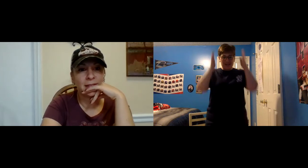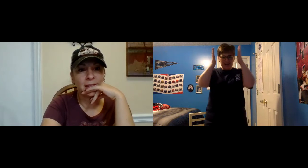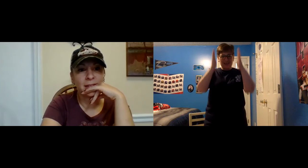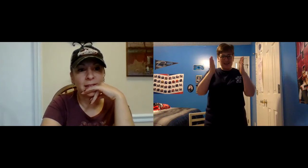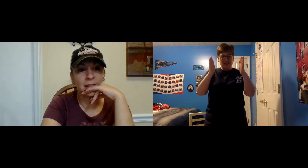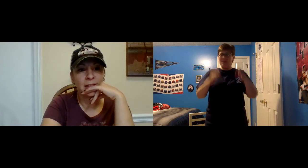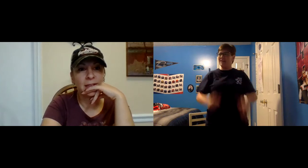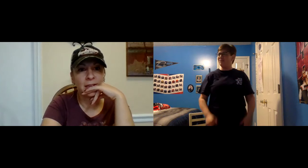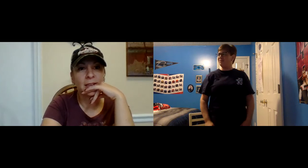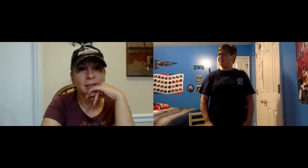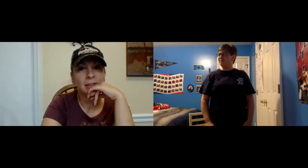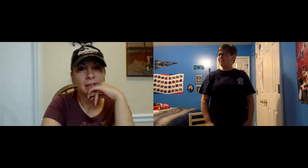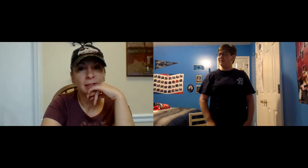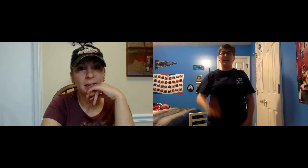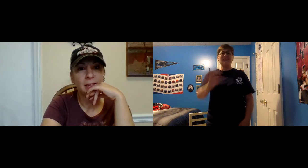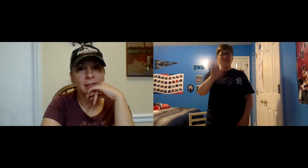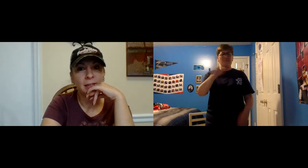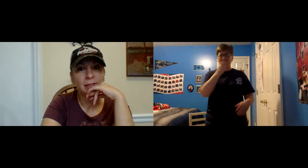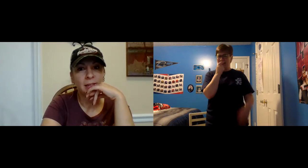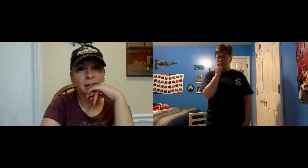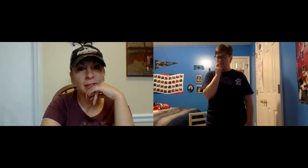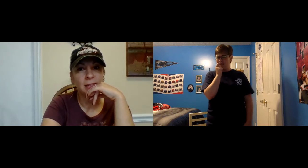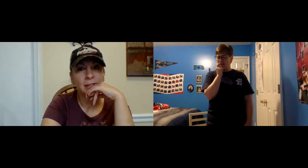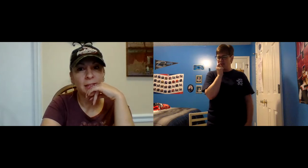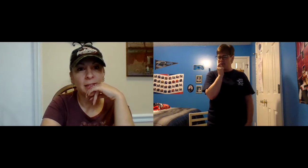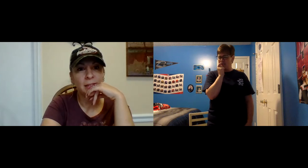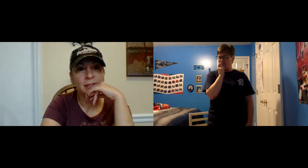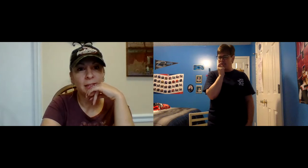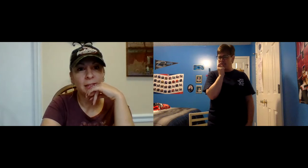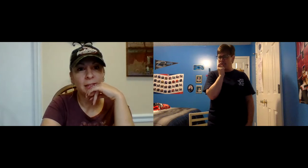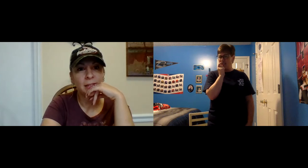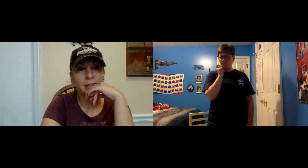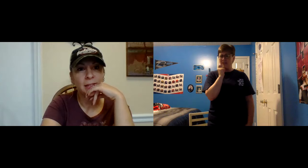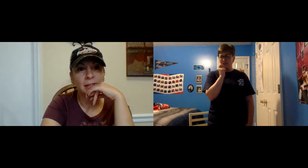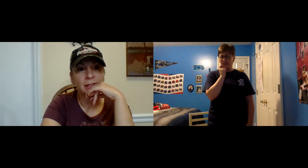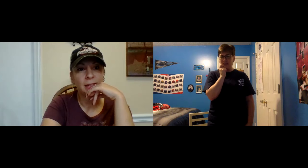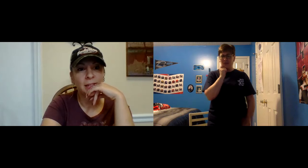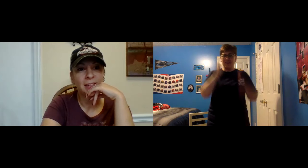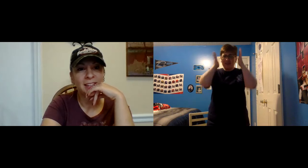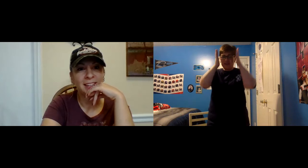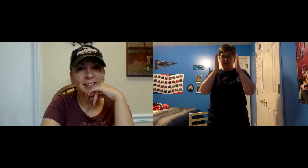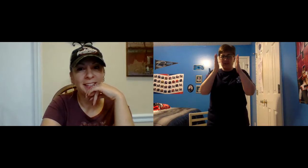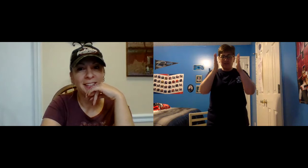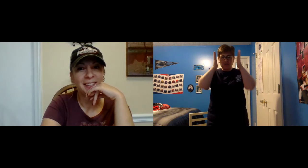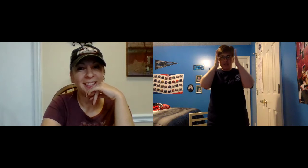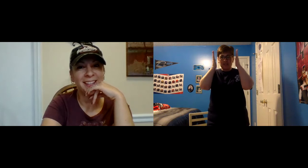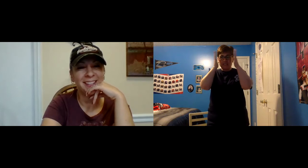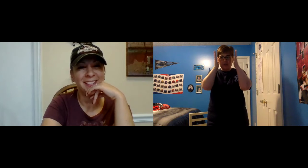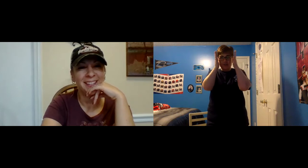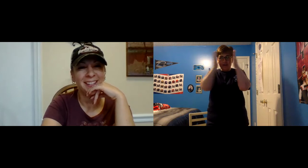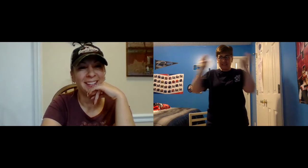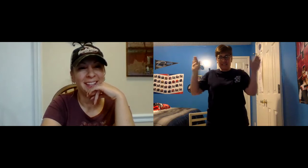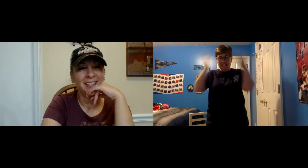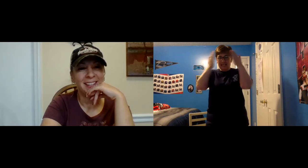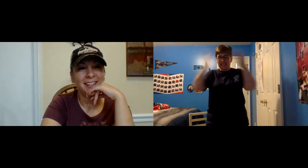that, right? I may have said something about that on the video last night, now that you mentioned that one. So